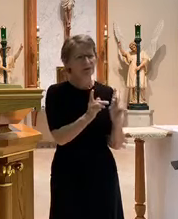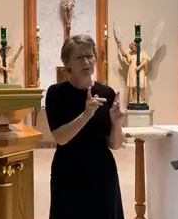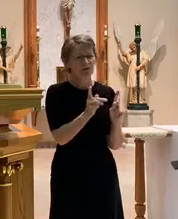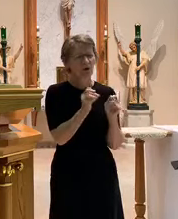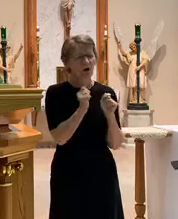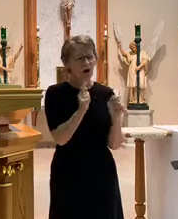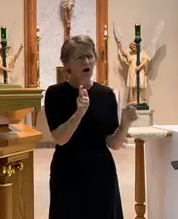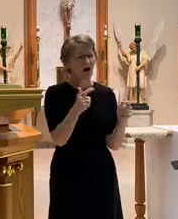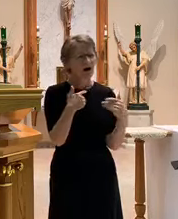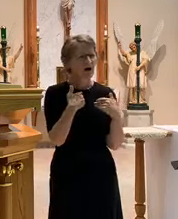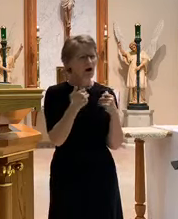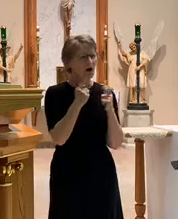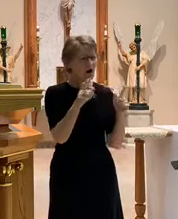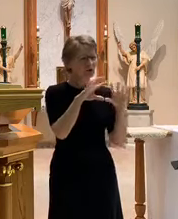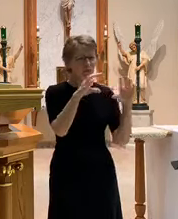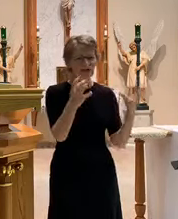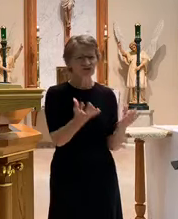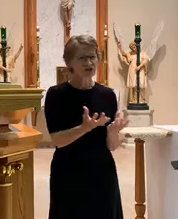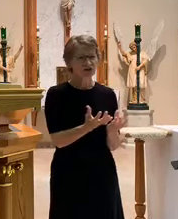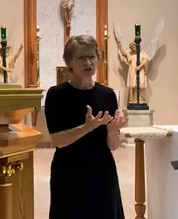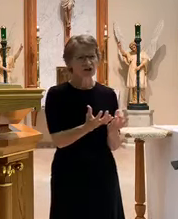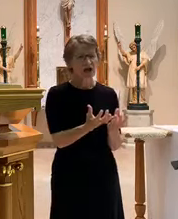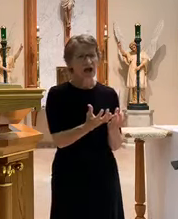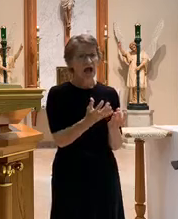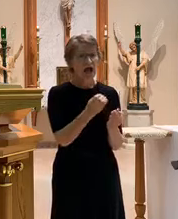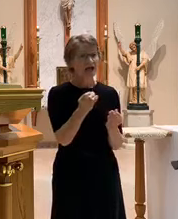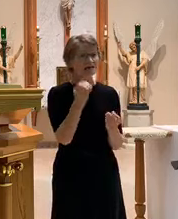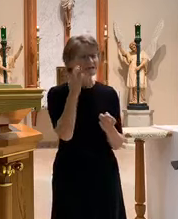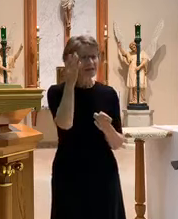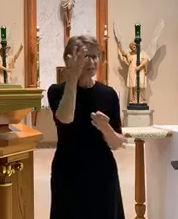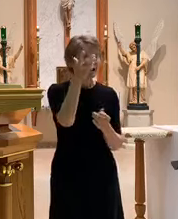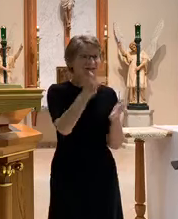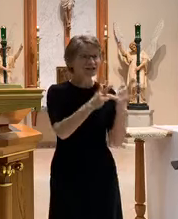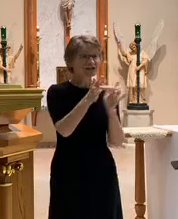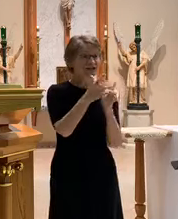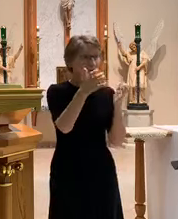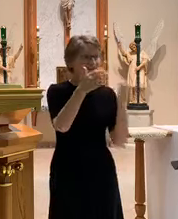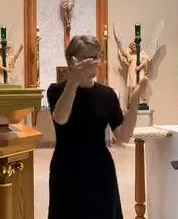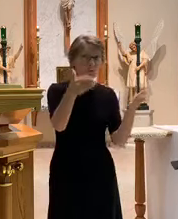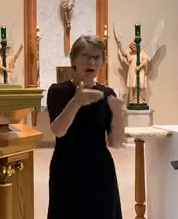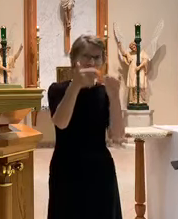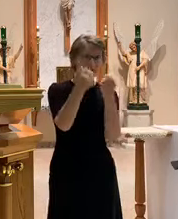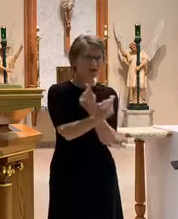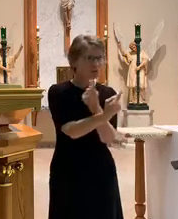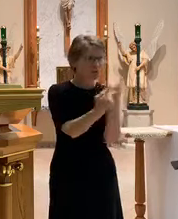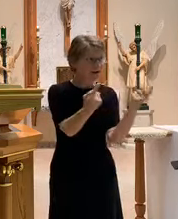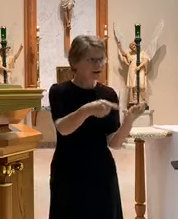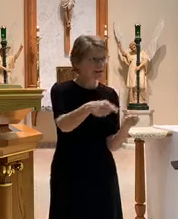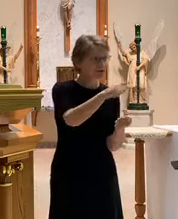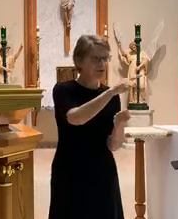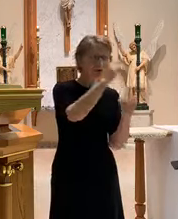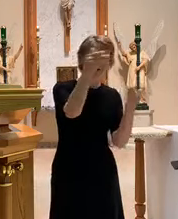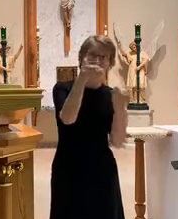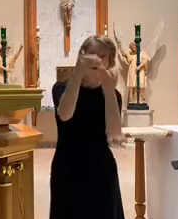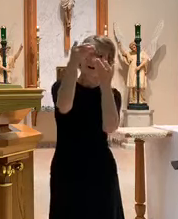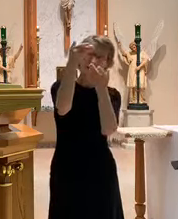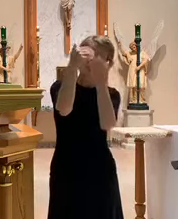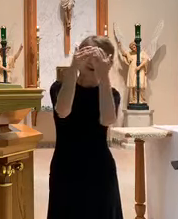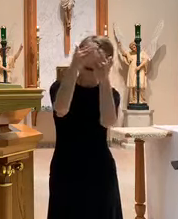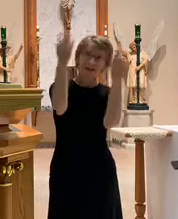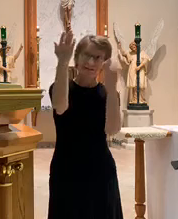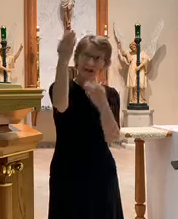creatures, and all of creation. And someday he wants to welcome each and every one of us into our